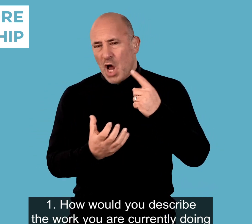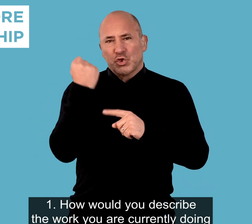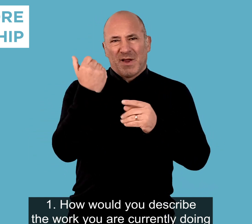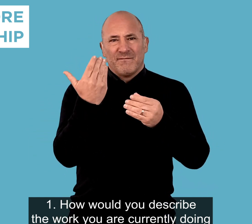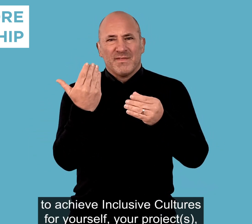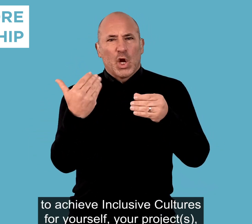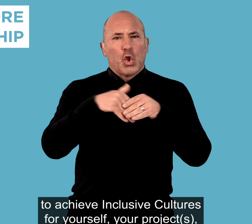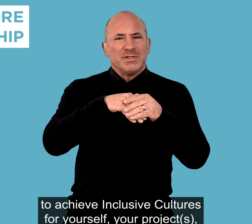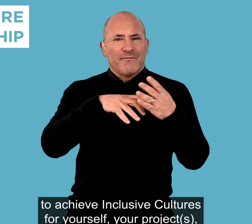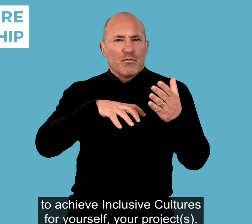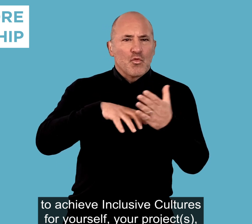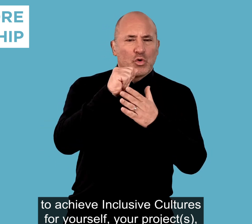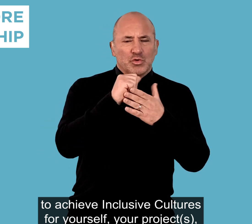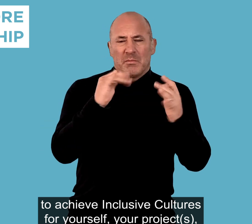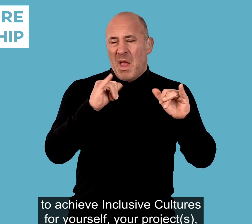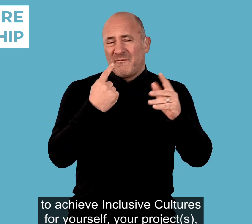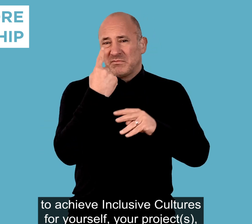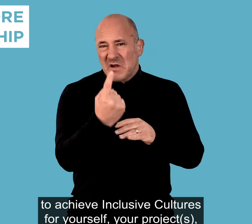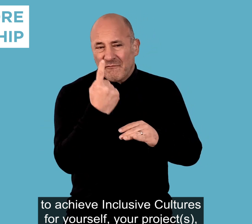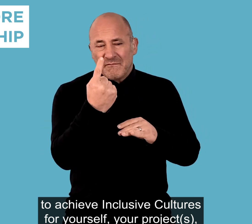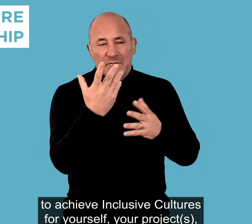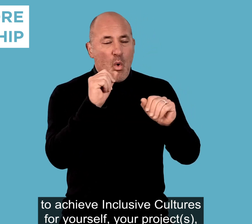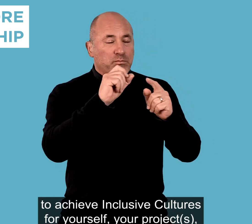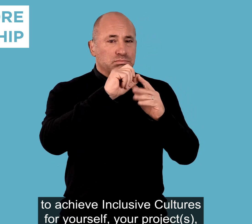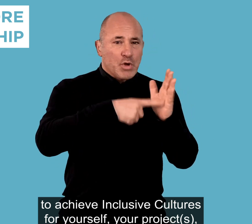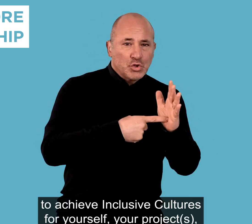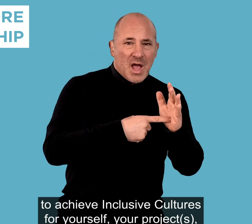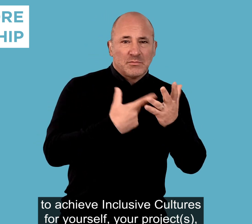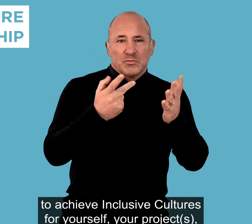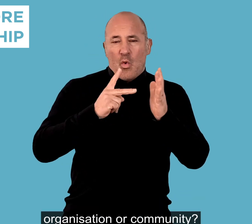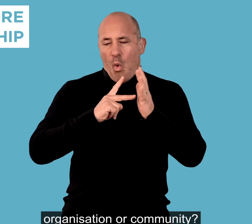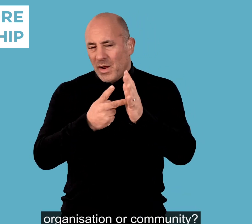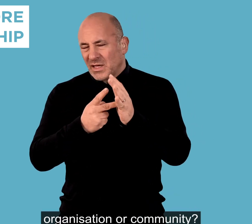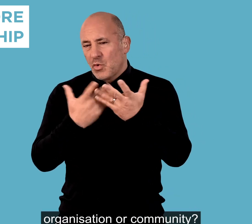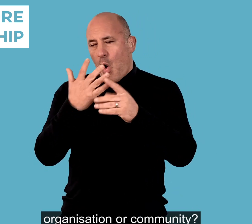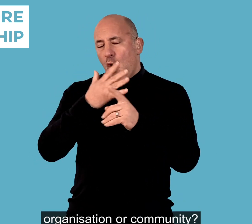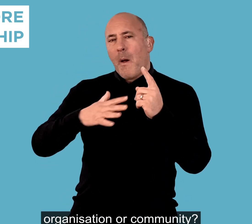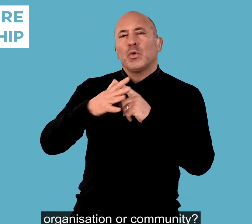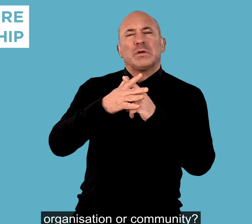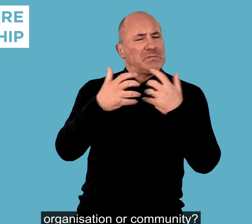To achieve inclusive cultures for yourself, your projects, organisation or community